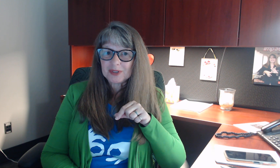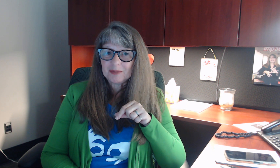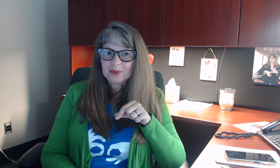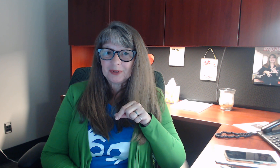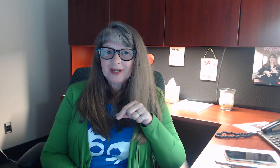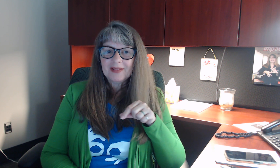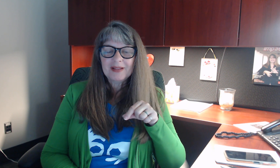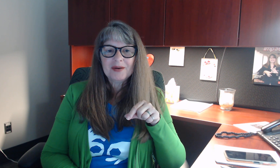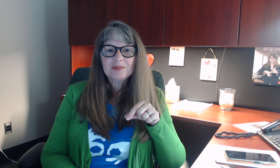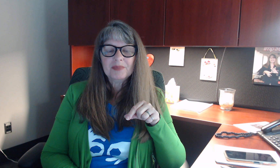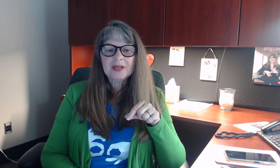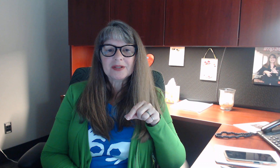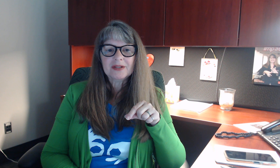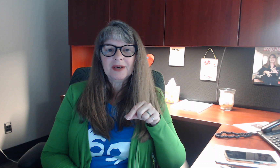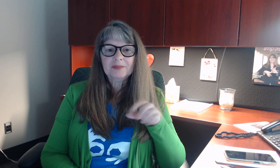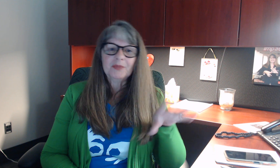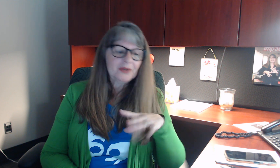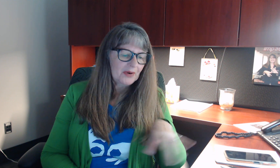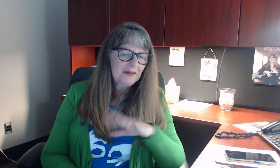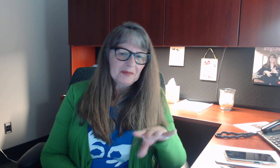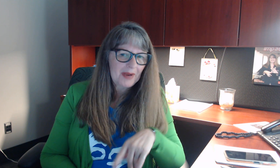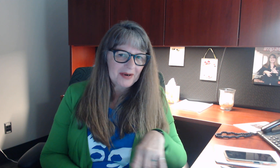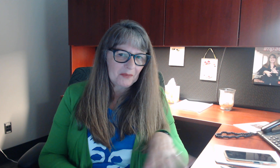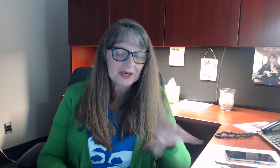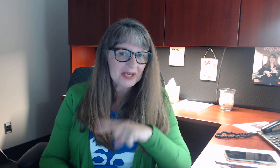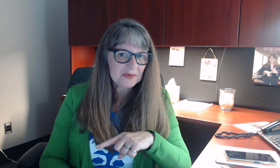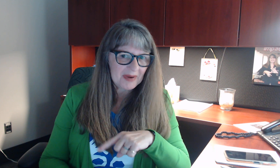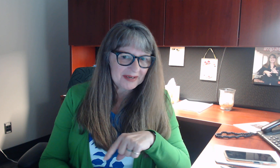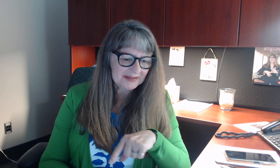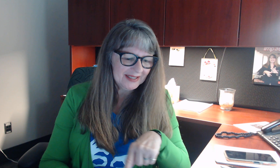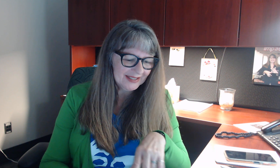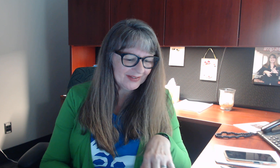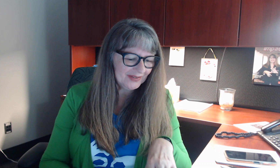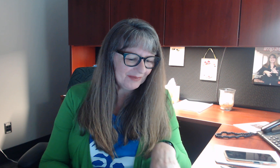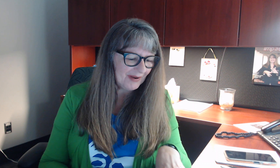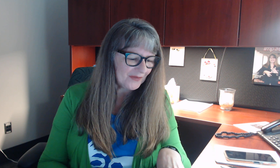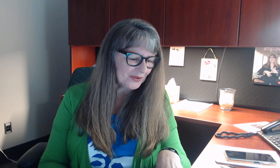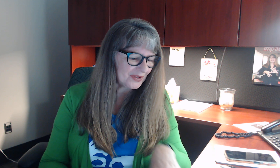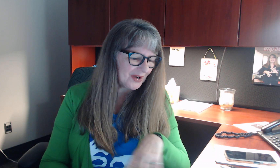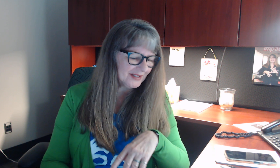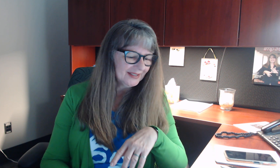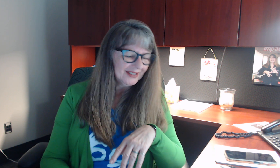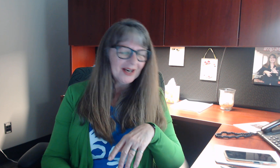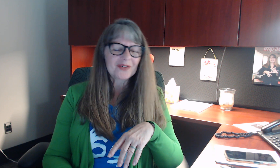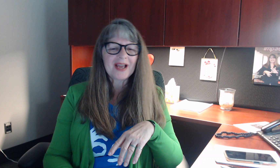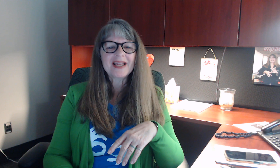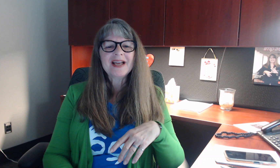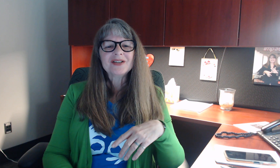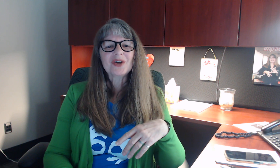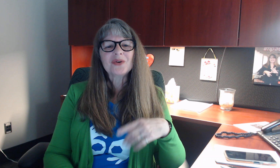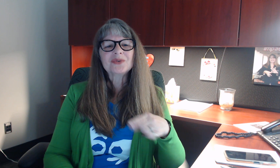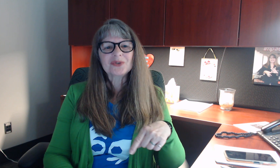similar because well, no, never mind. I want to stay with my my first thought. Okay, so